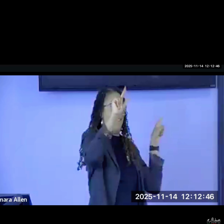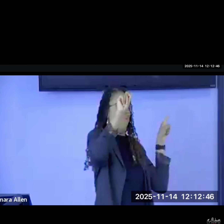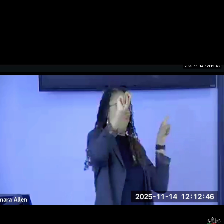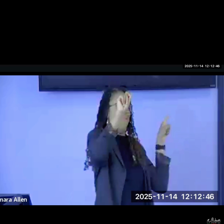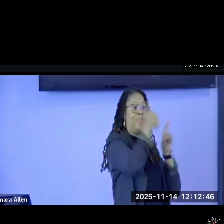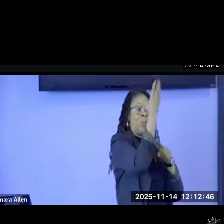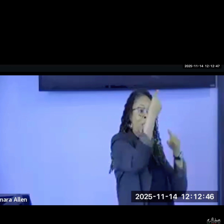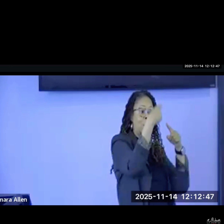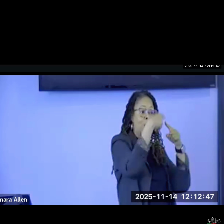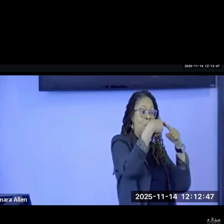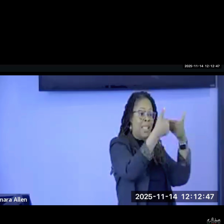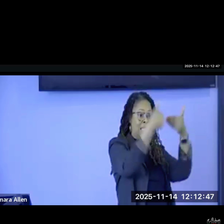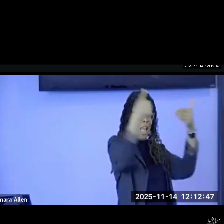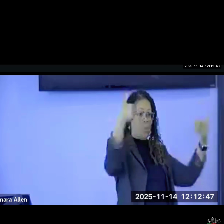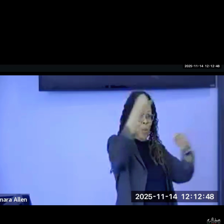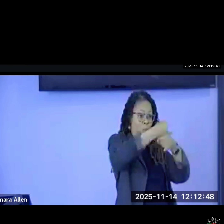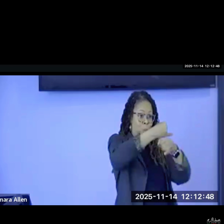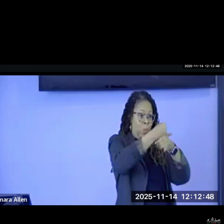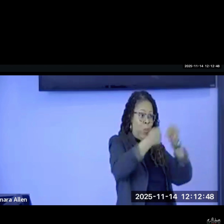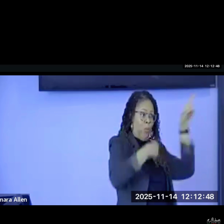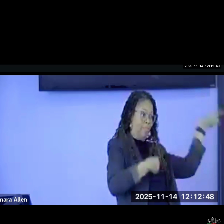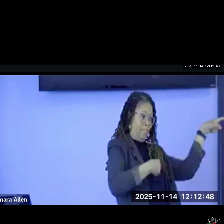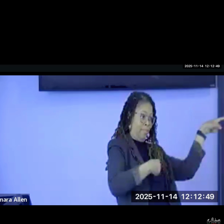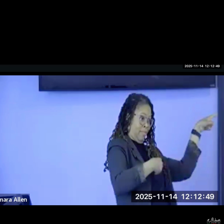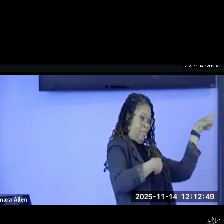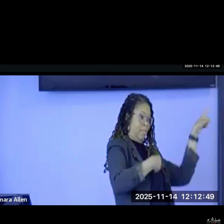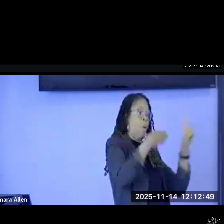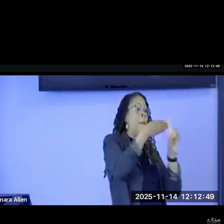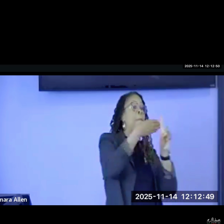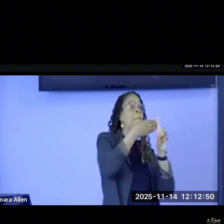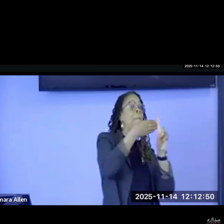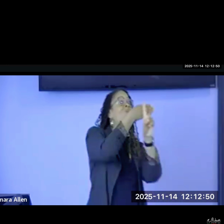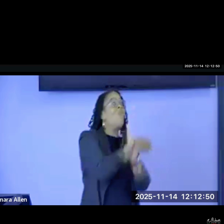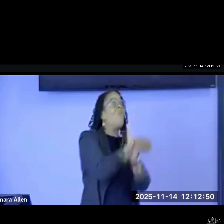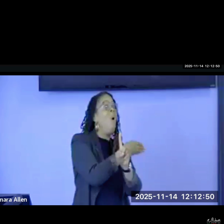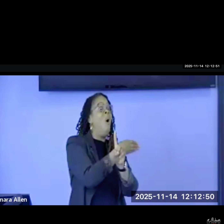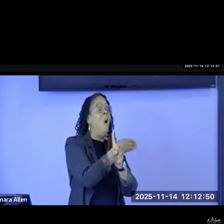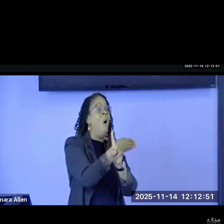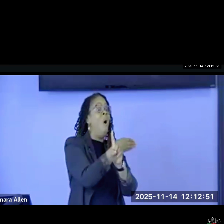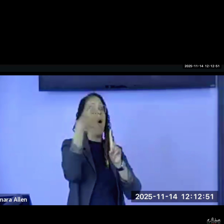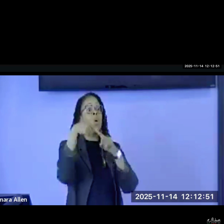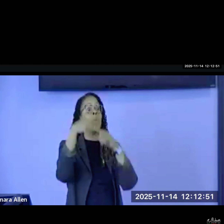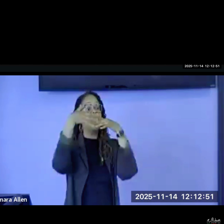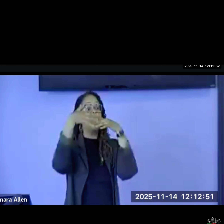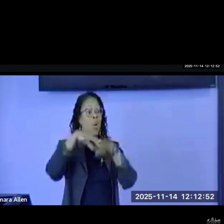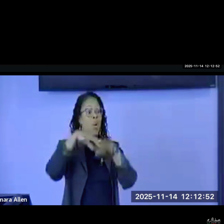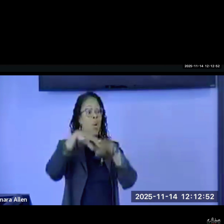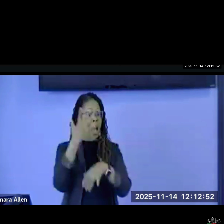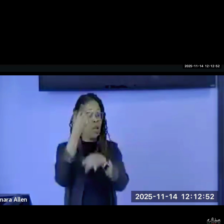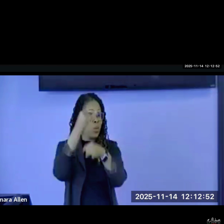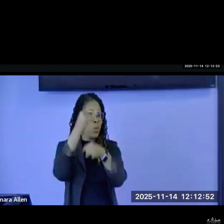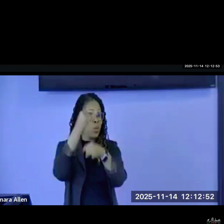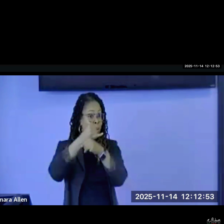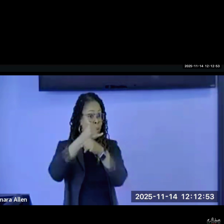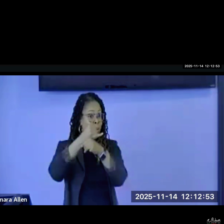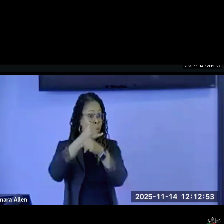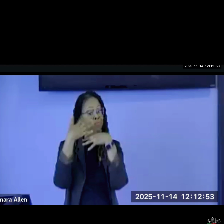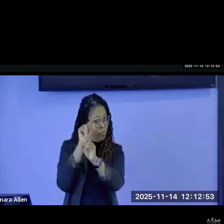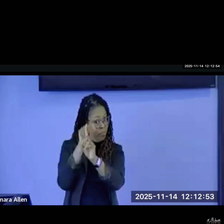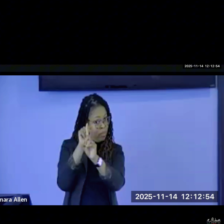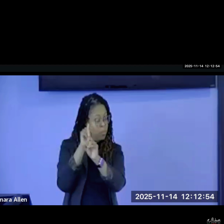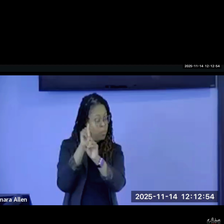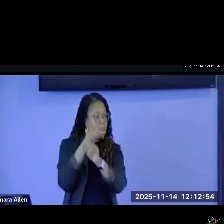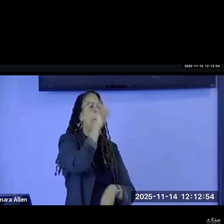This is Kalan. They attended a segregated deaf residential school. And this